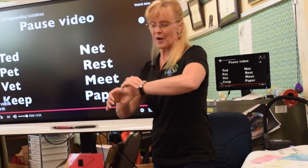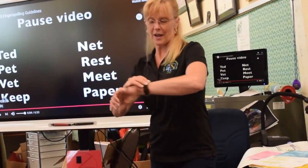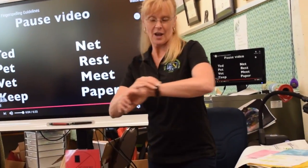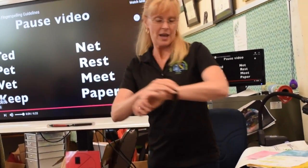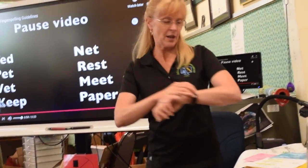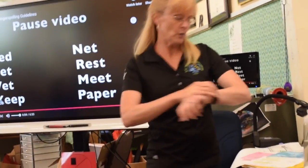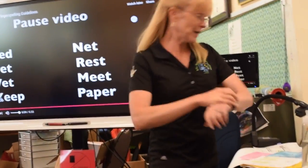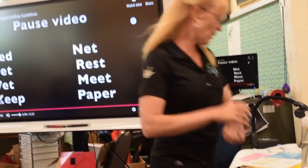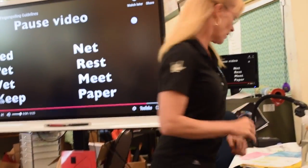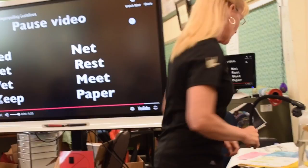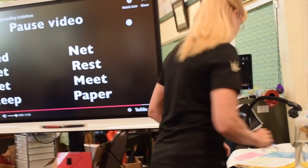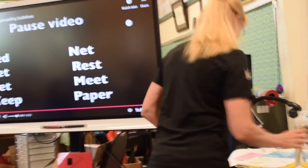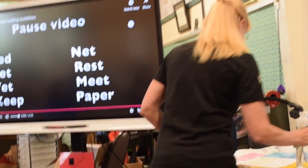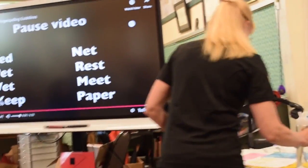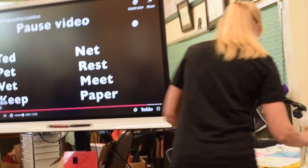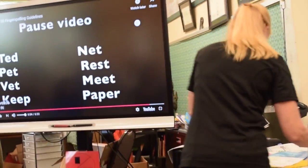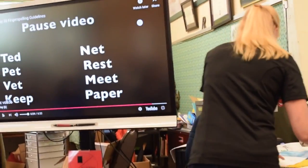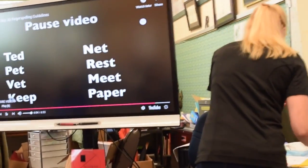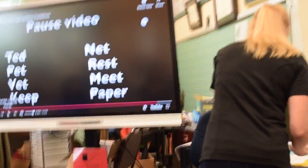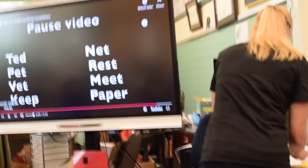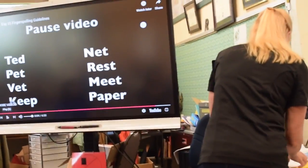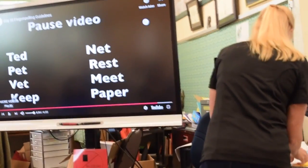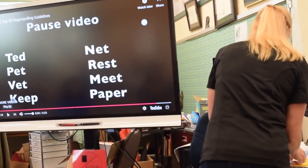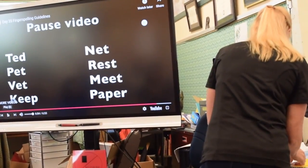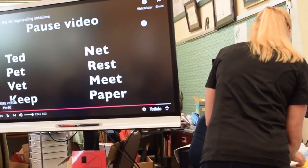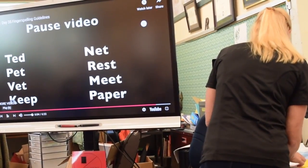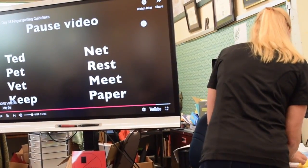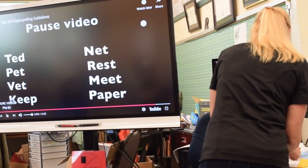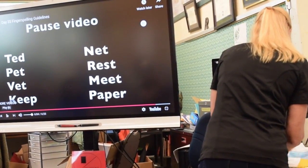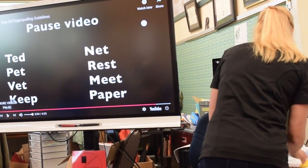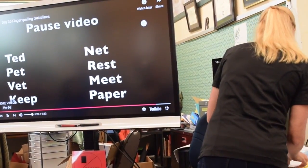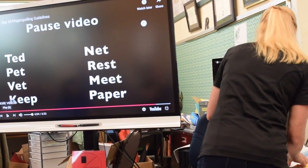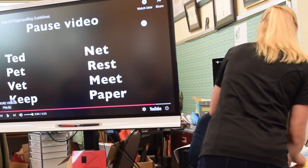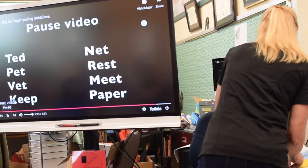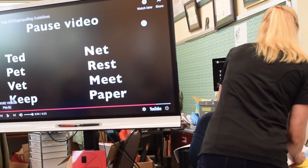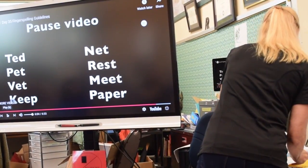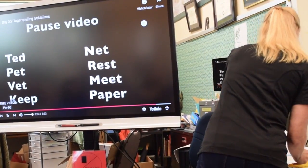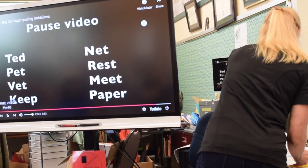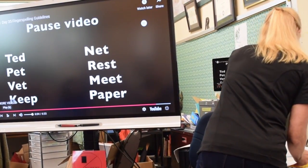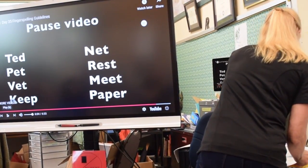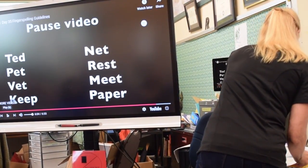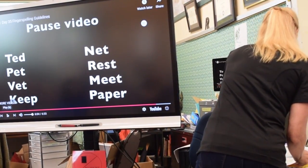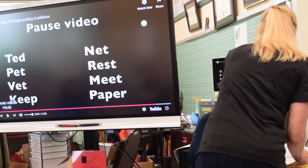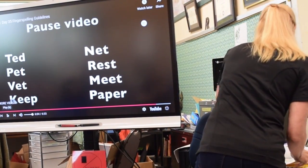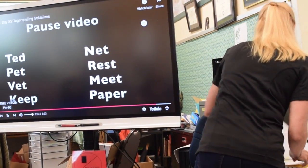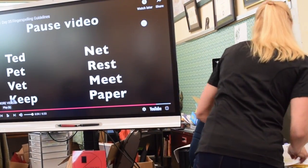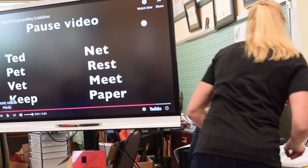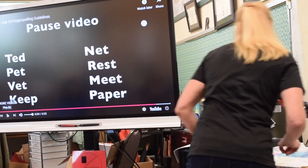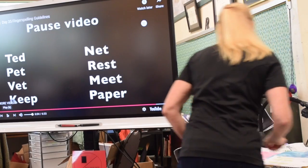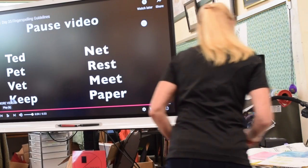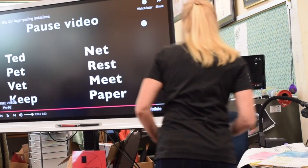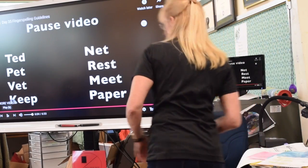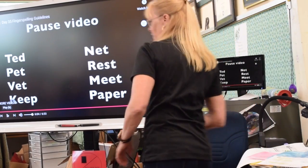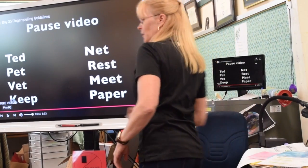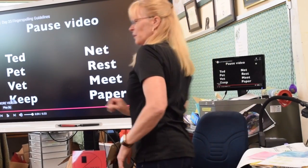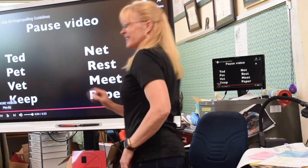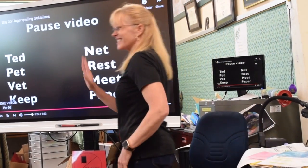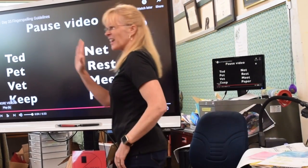Okay, here we are. We are heading on to our next one. This one is, who has ever